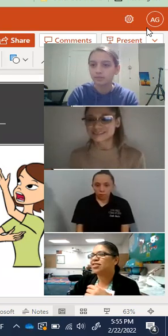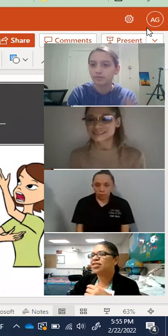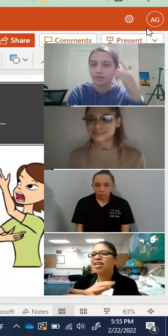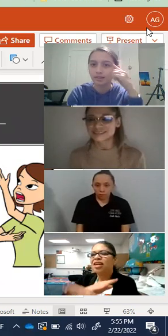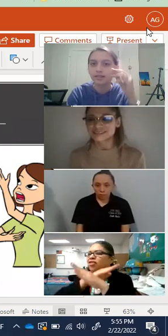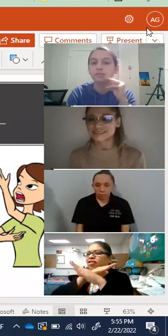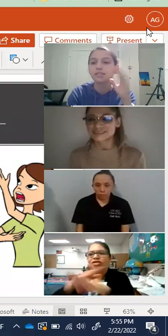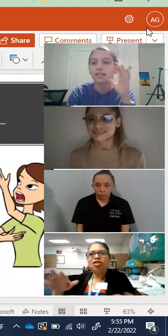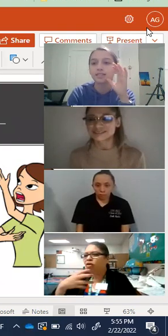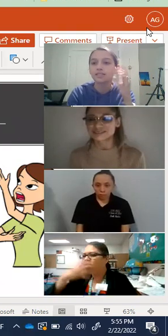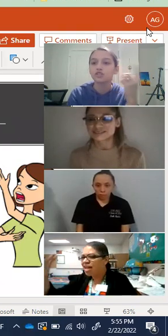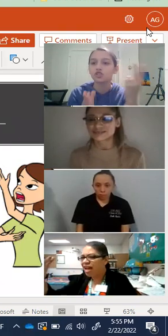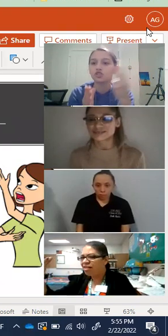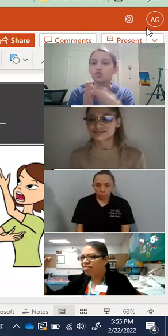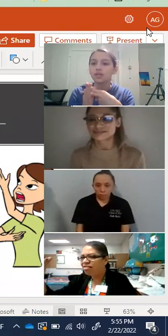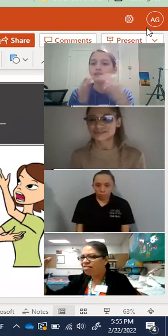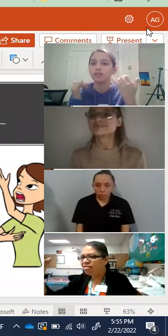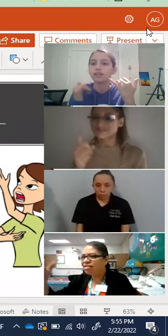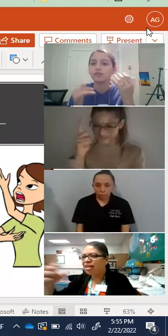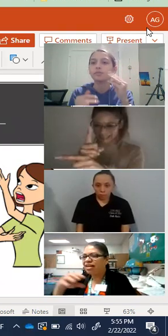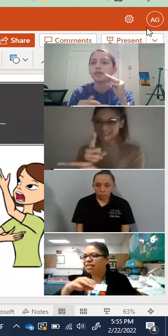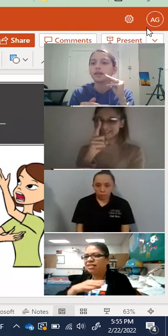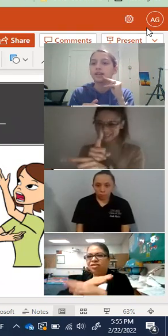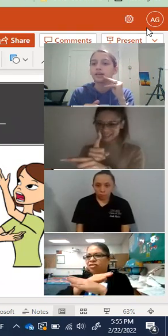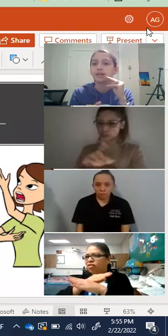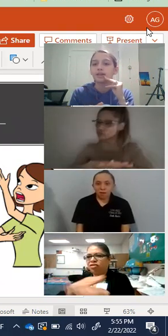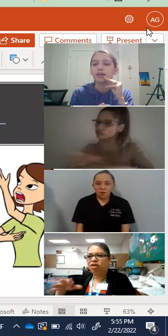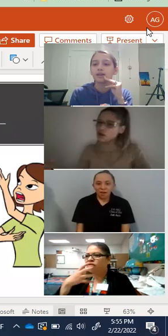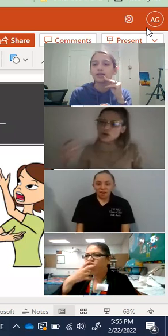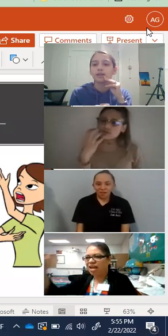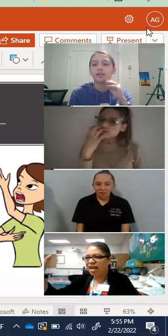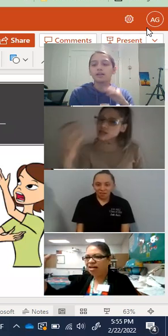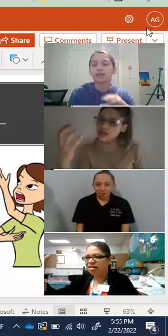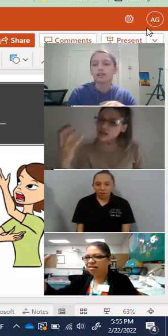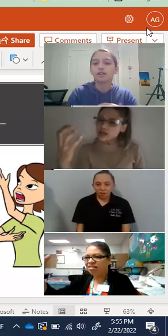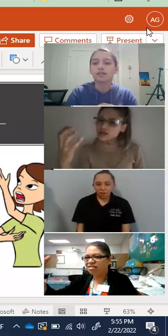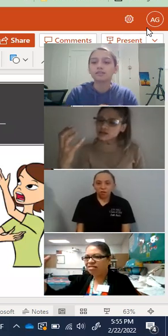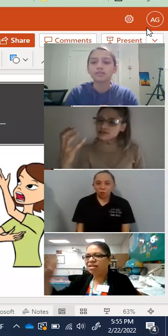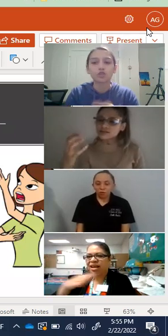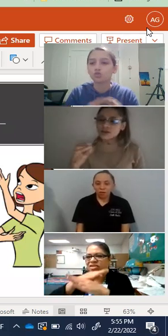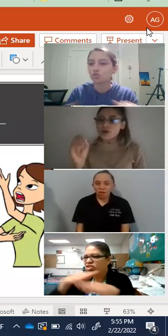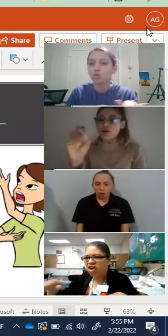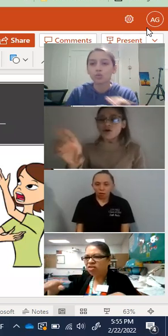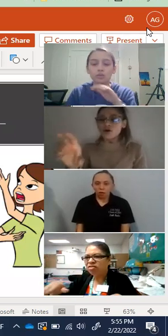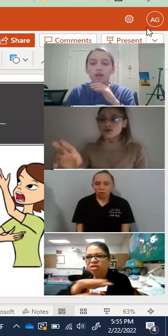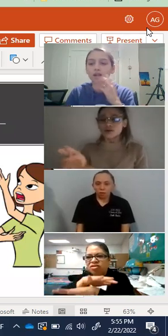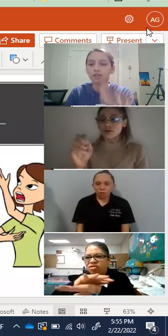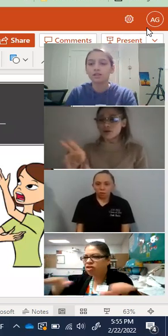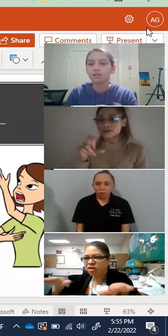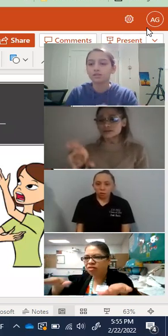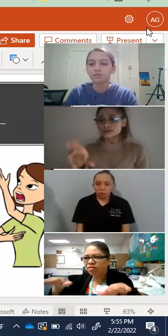I think Miss Kaysen is joining right now. Right. Don't